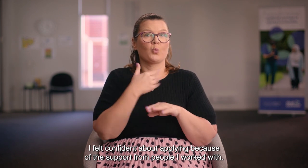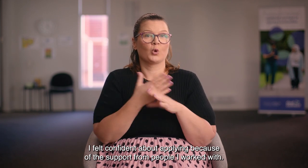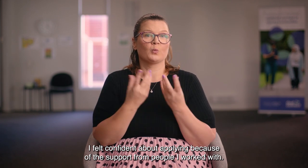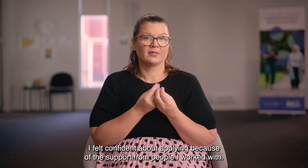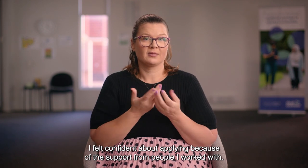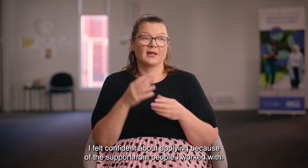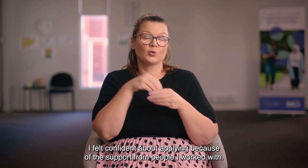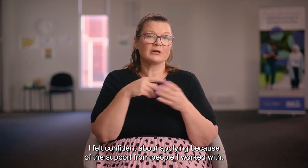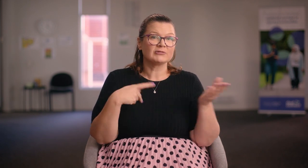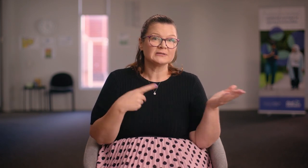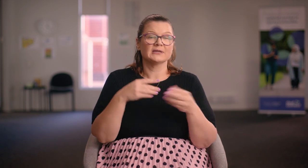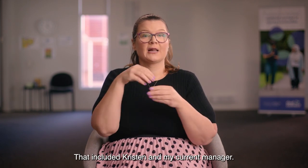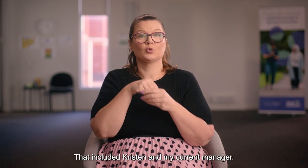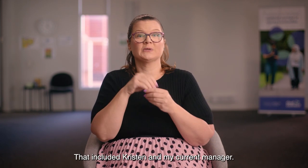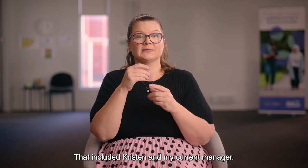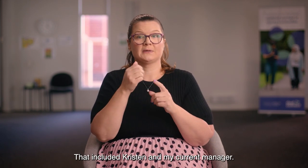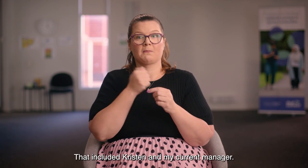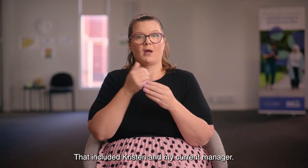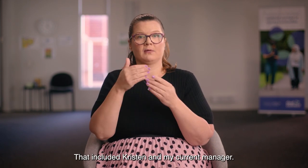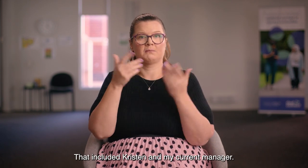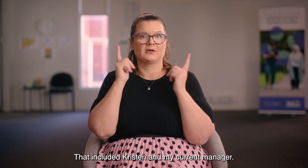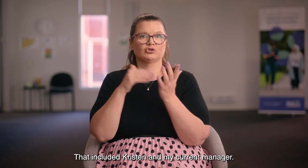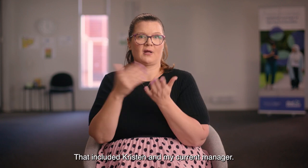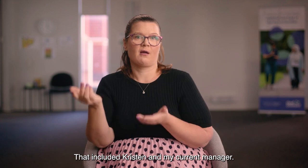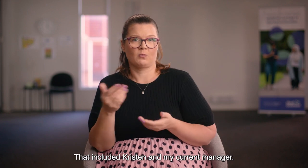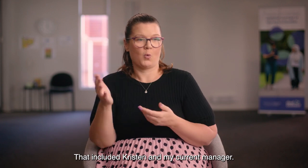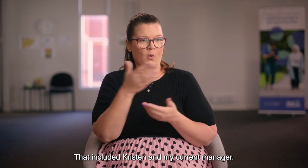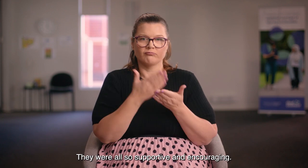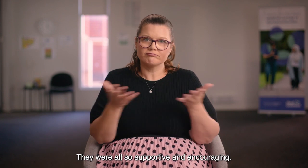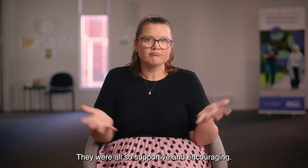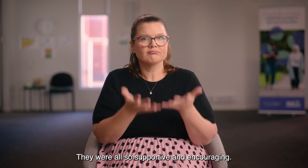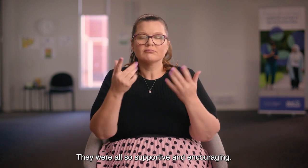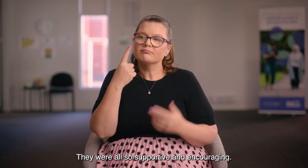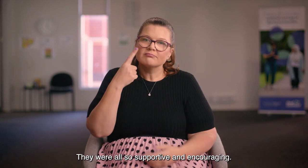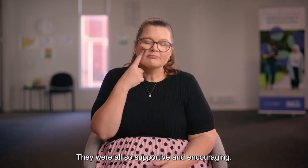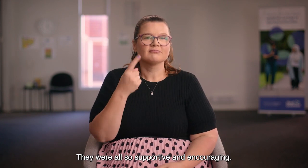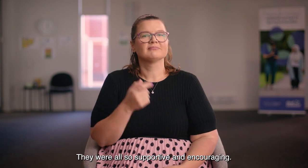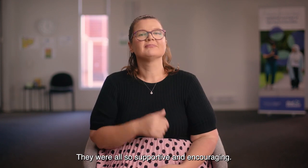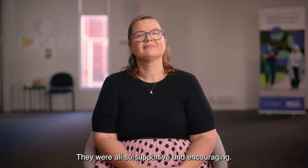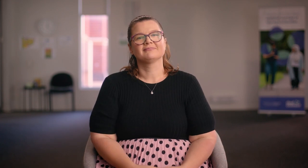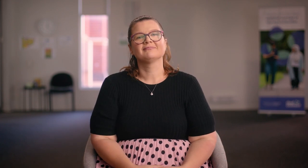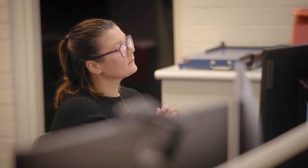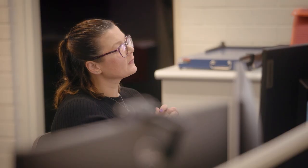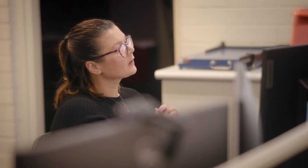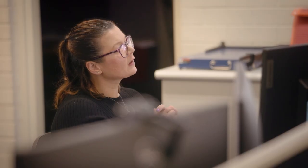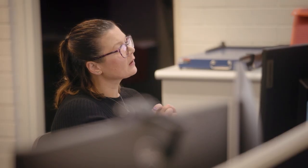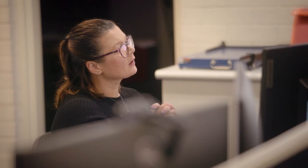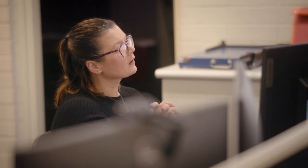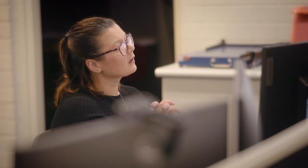from people I worked with. That included Kristen and my current manager. They were all so supportive and encouraging. Kristen and Katrina sit